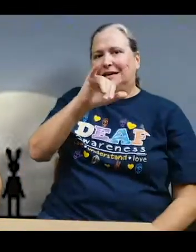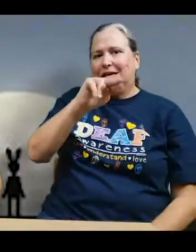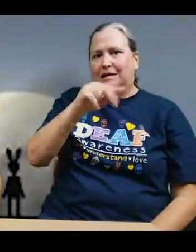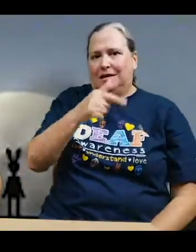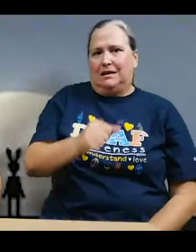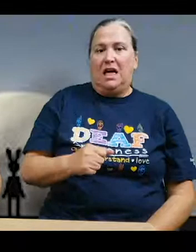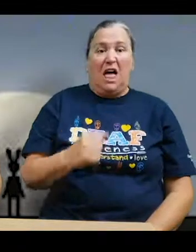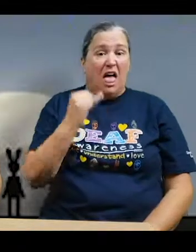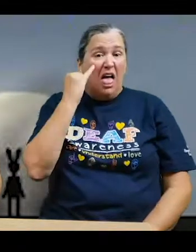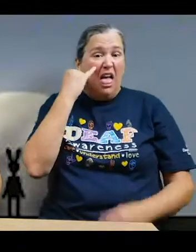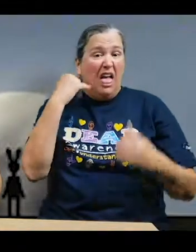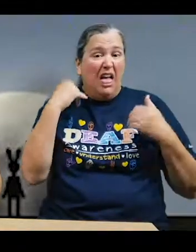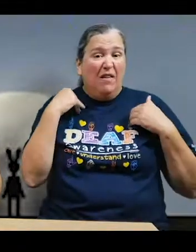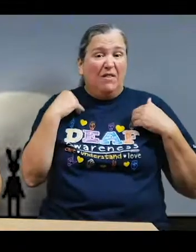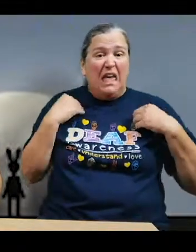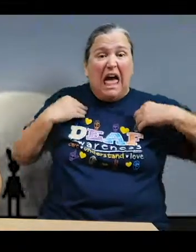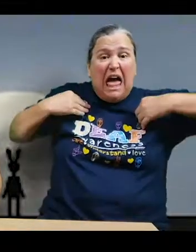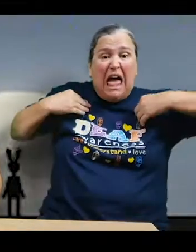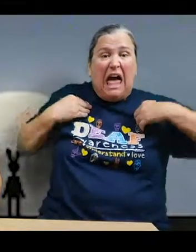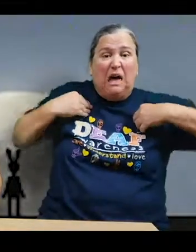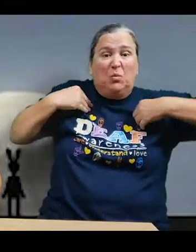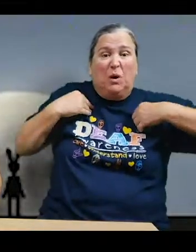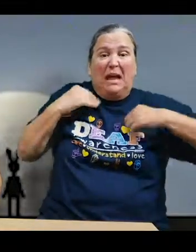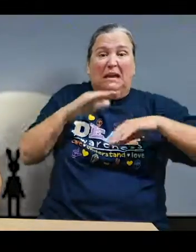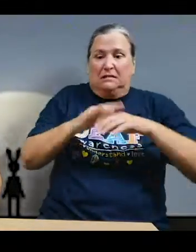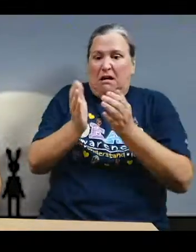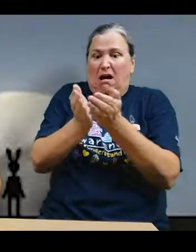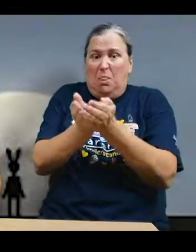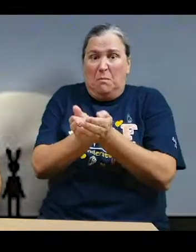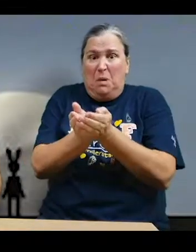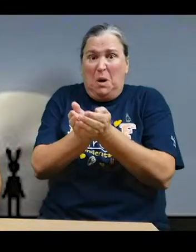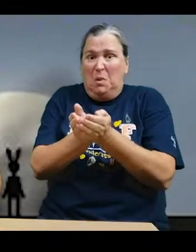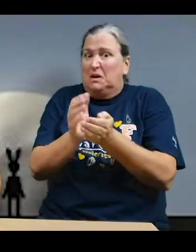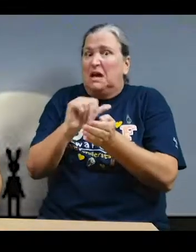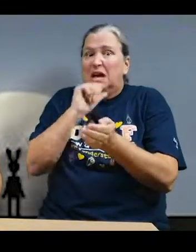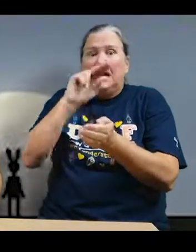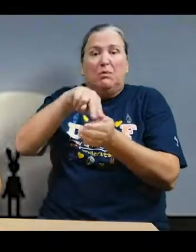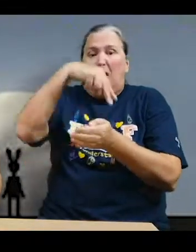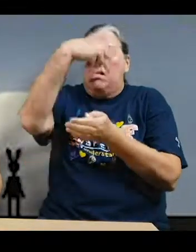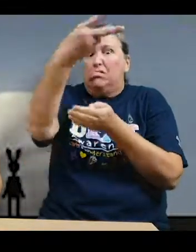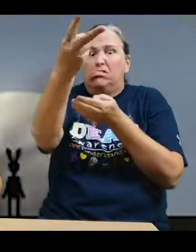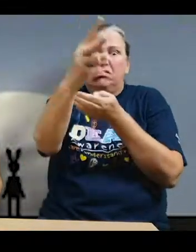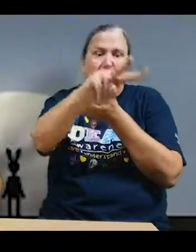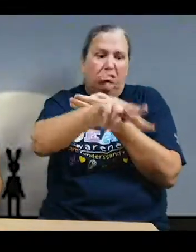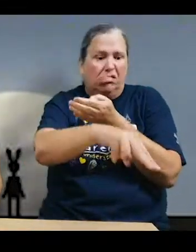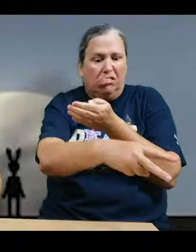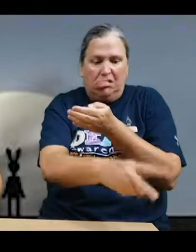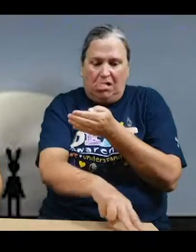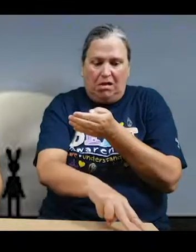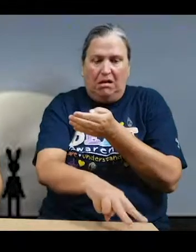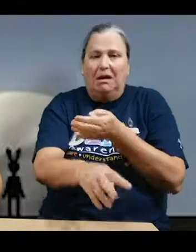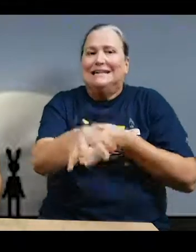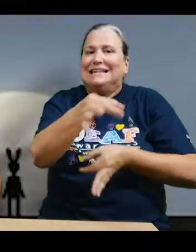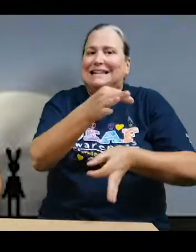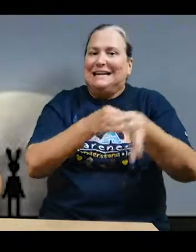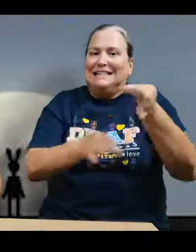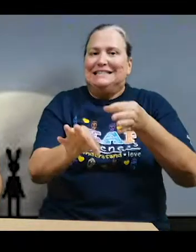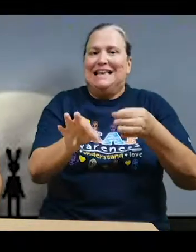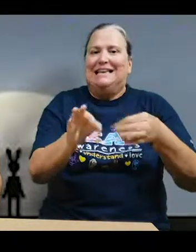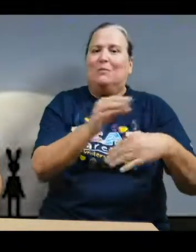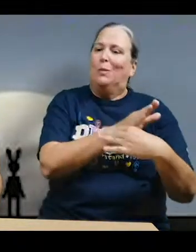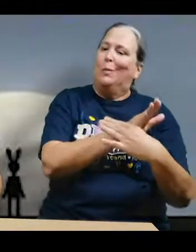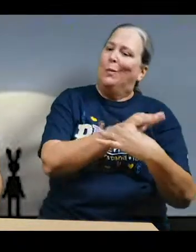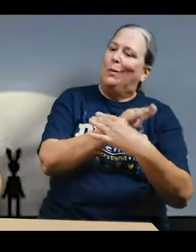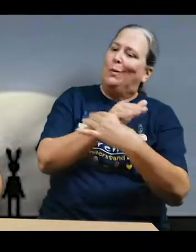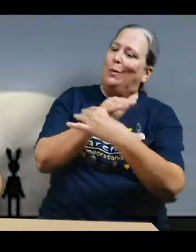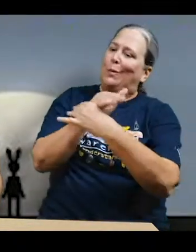tossed overboard, he would not have sunk to the bottom of the sea. Instead, he would have flown in the opposite